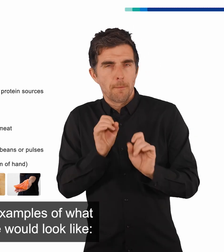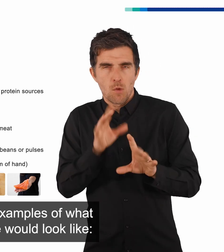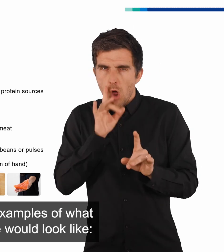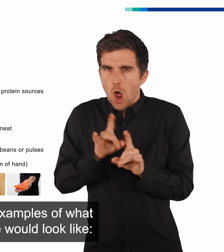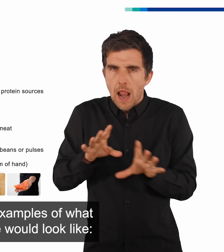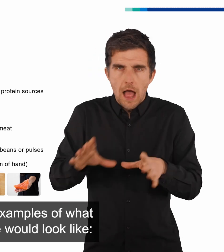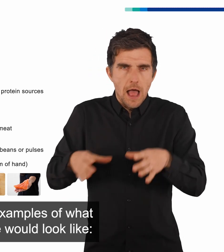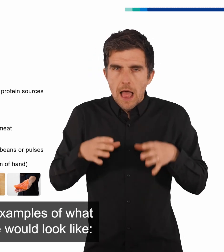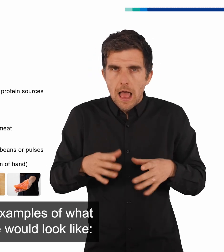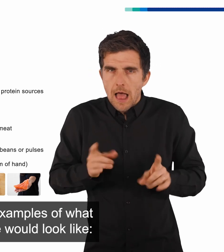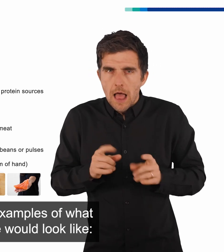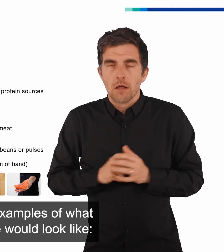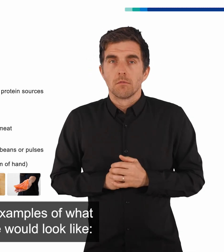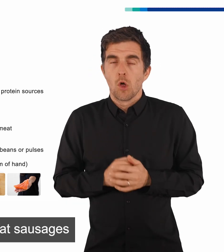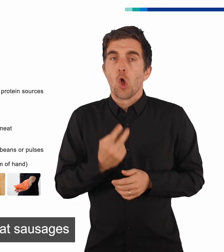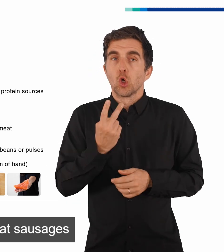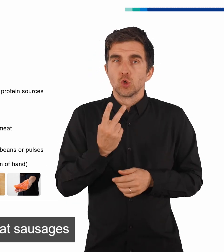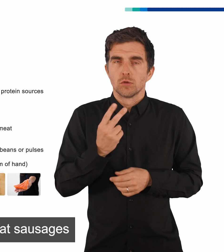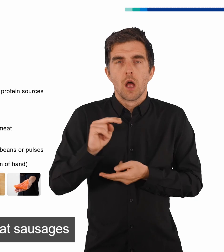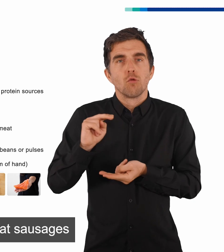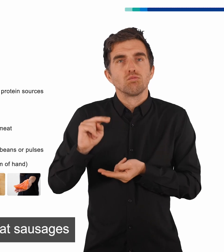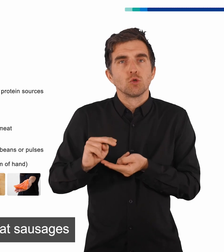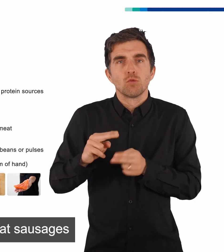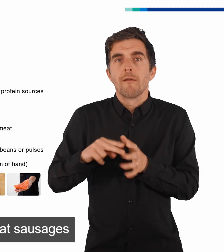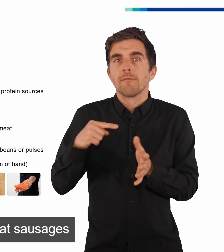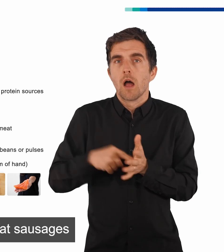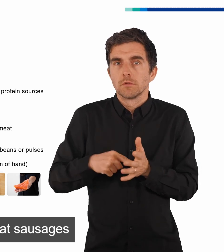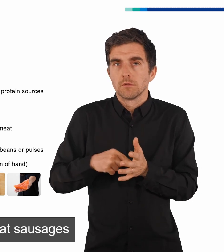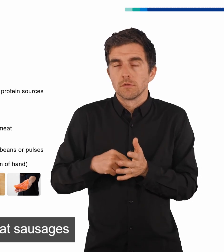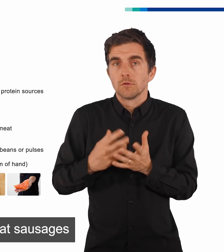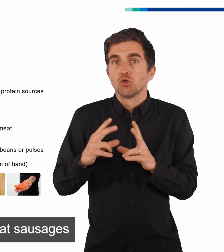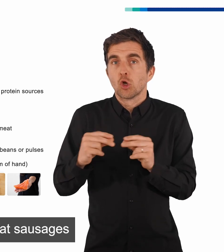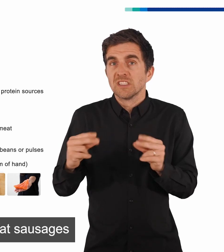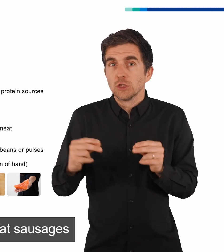2 reduced fat sausages, 1 palm-sized piece of cooked meat,